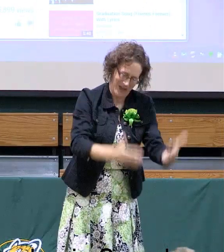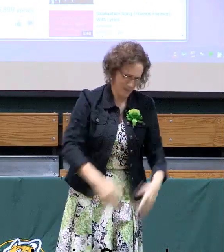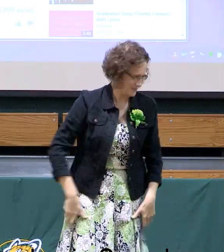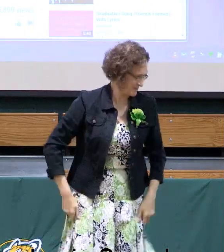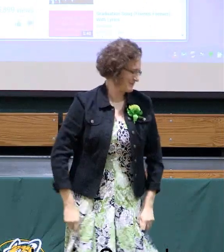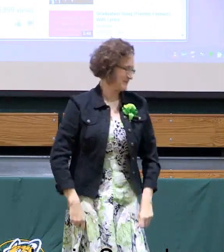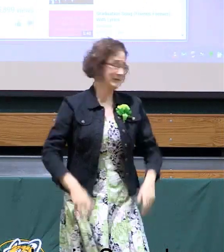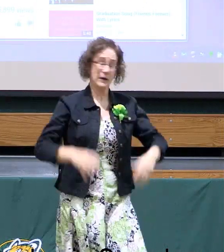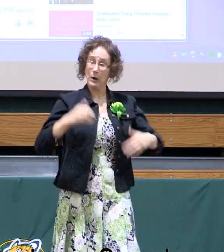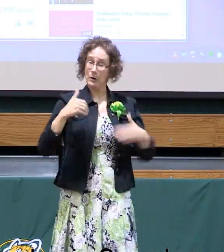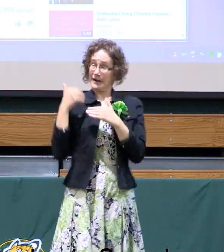Thank you so much.